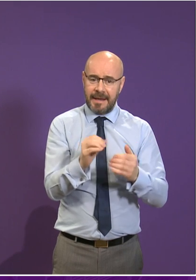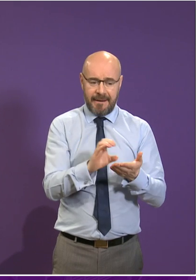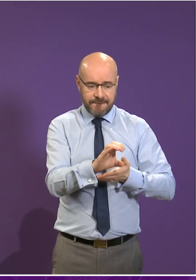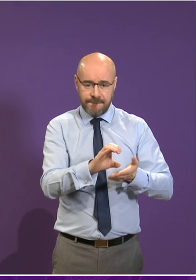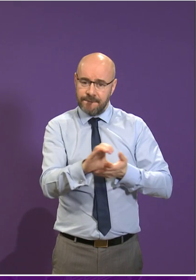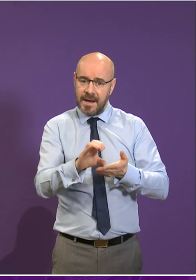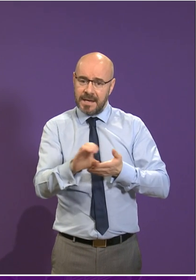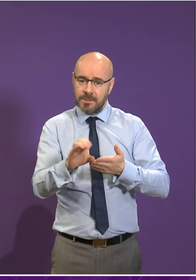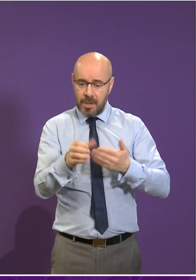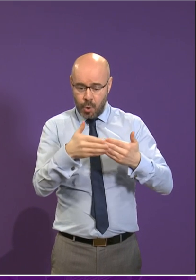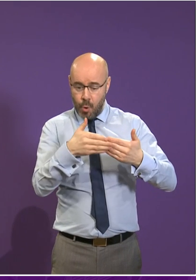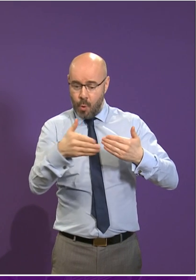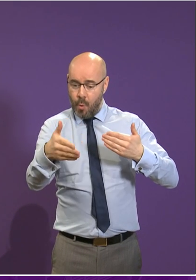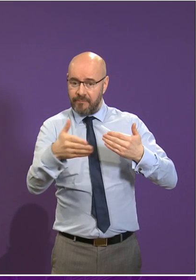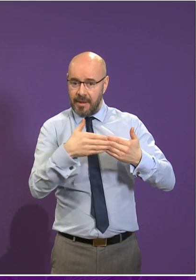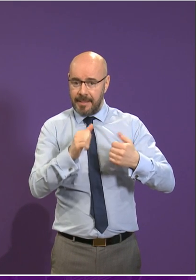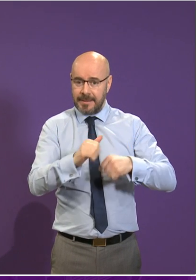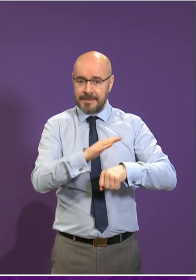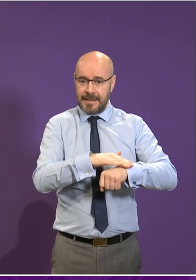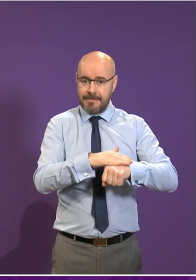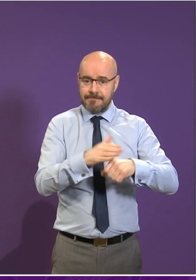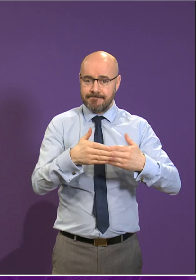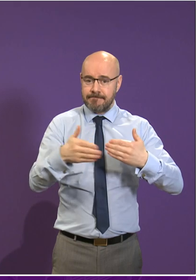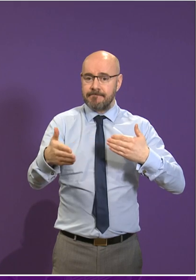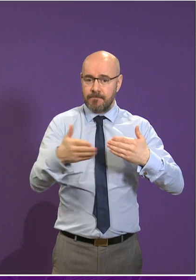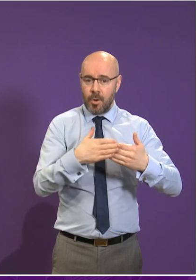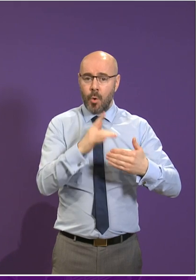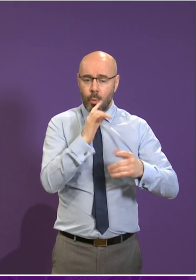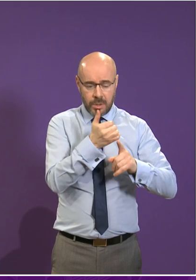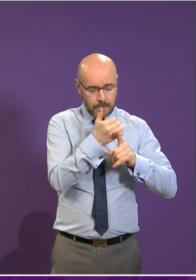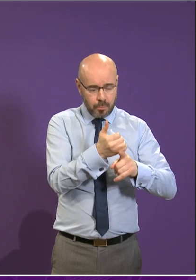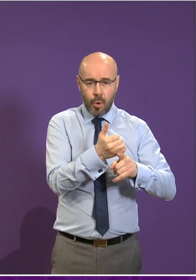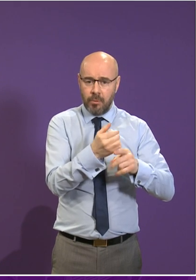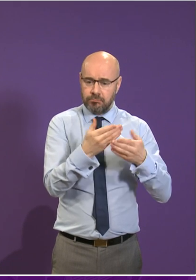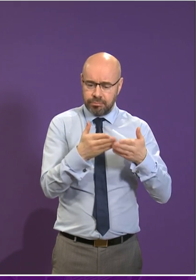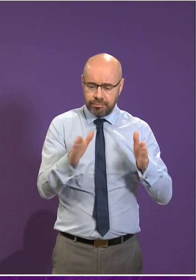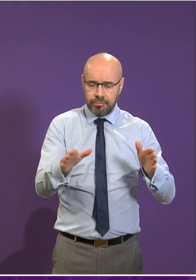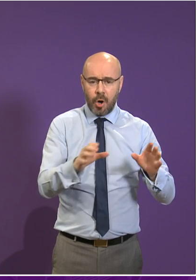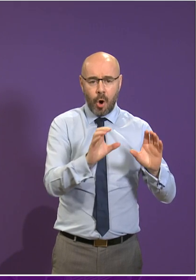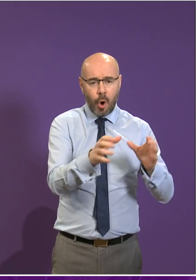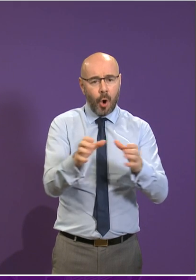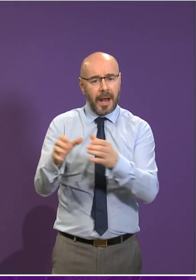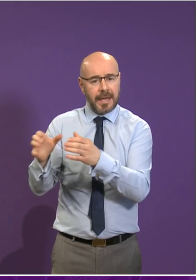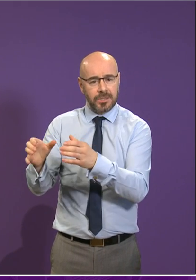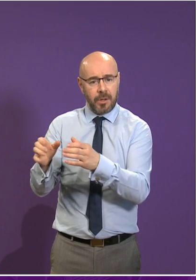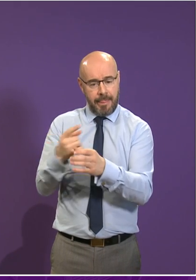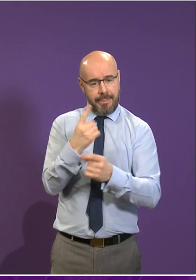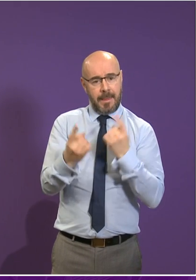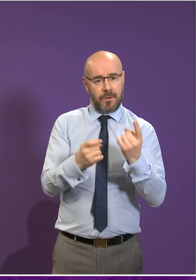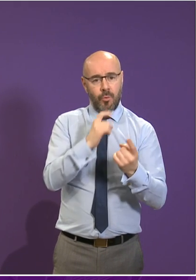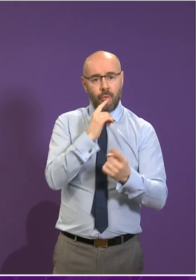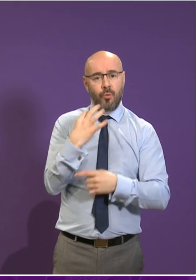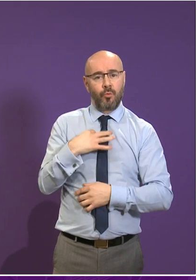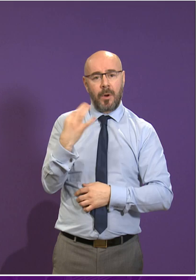period of public spending constraint, and we will continue to support and work with a range of organisations that represent disabled people. It